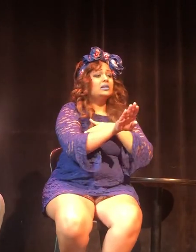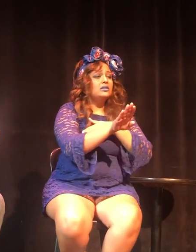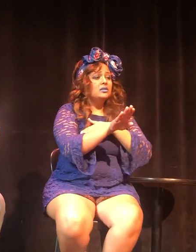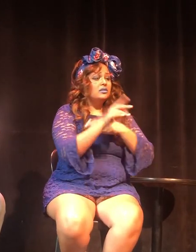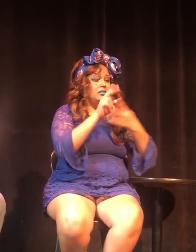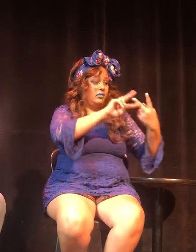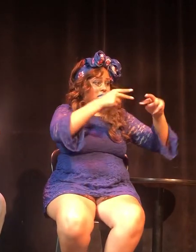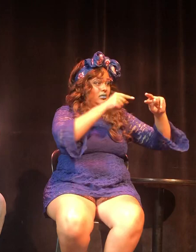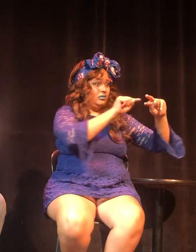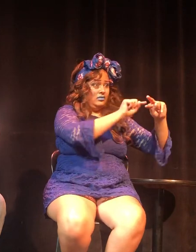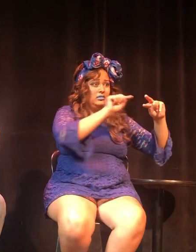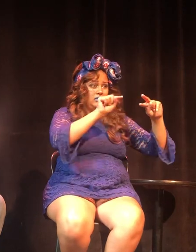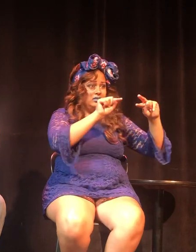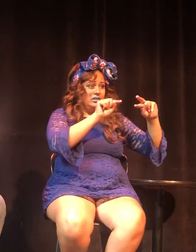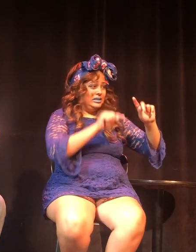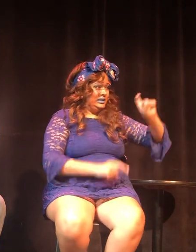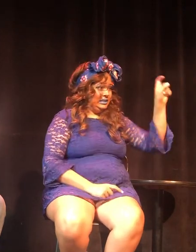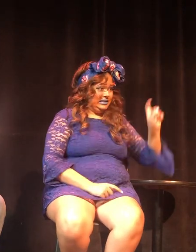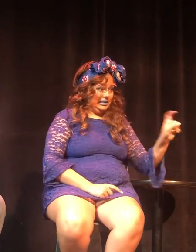not X and Y.